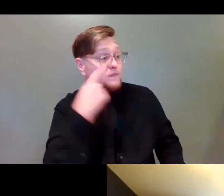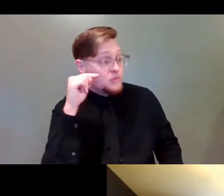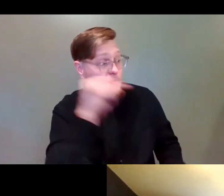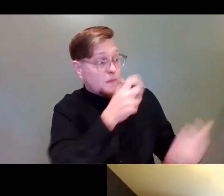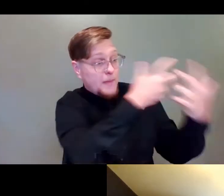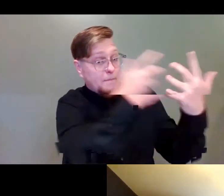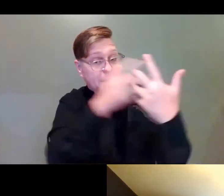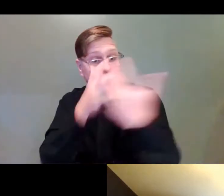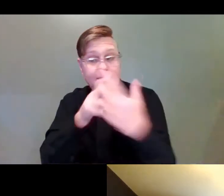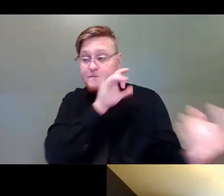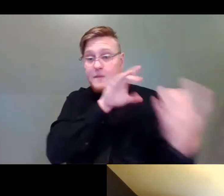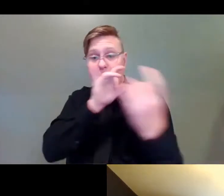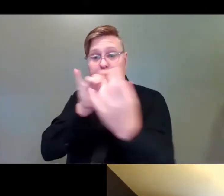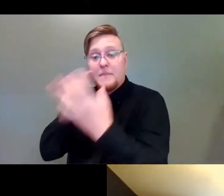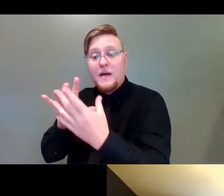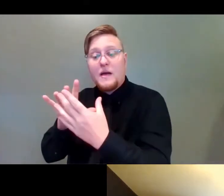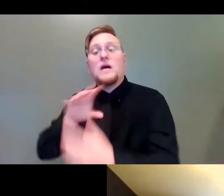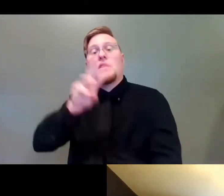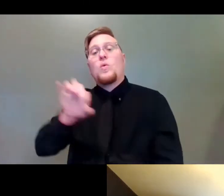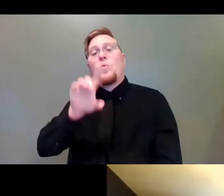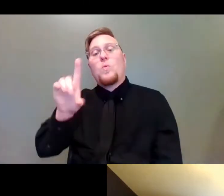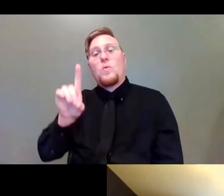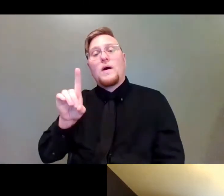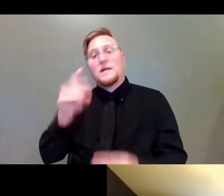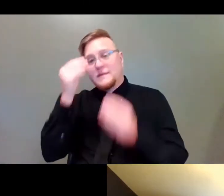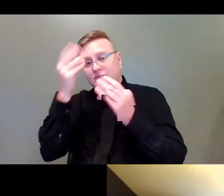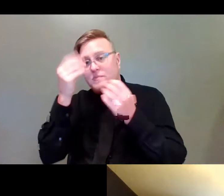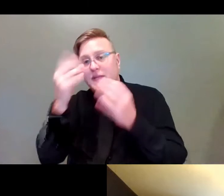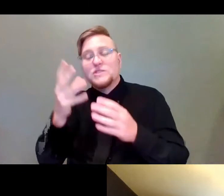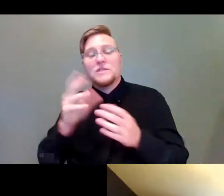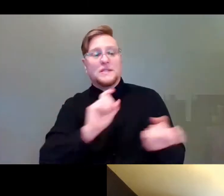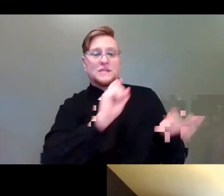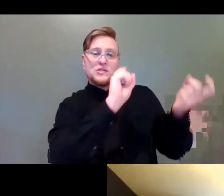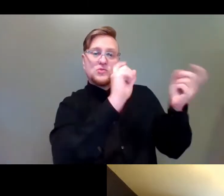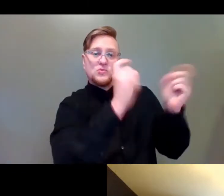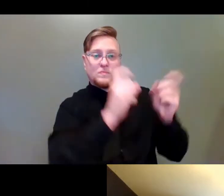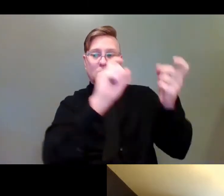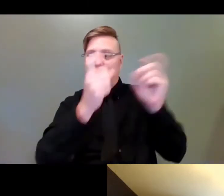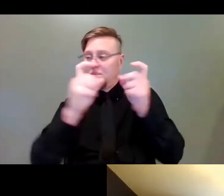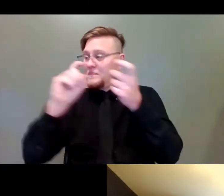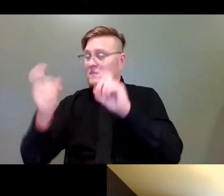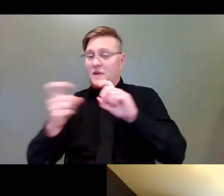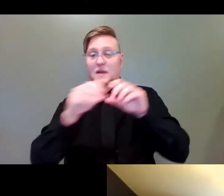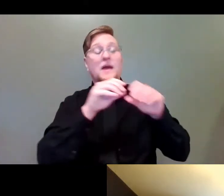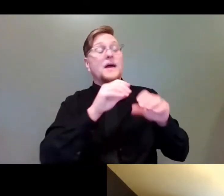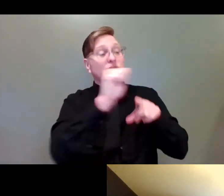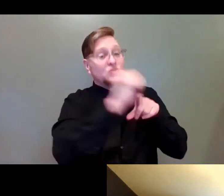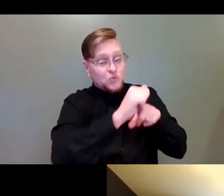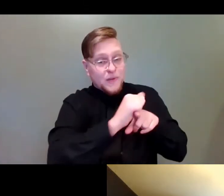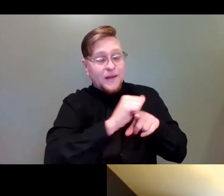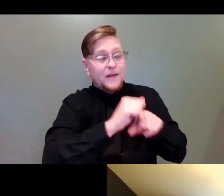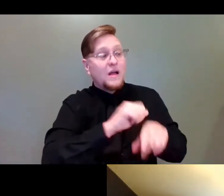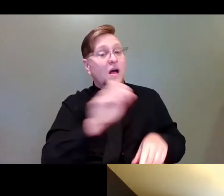that feedback, they take the WILD manual and they adapt it and train other young disabled women in their